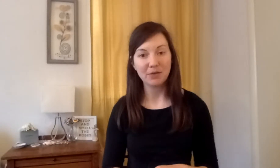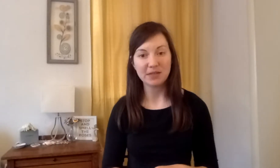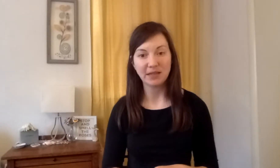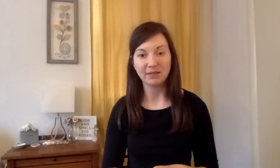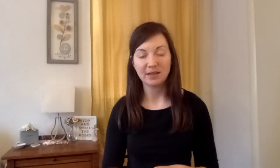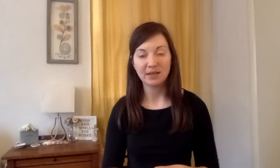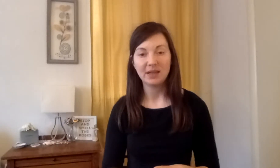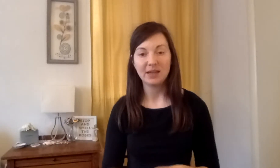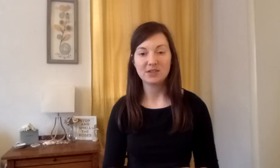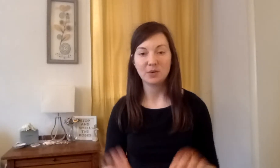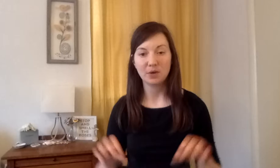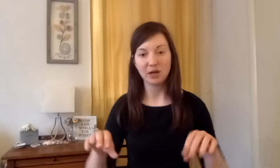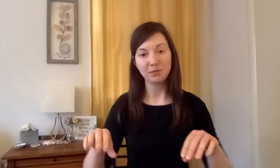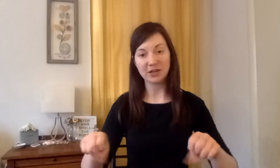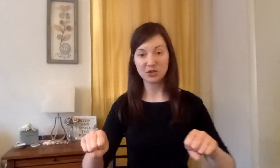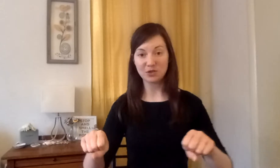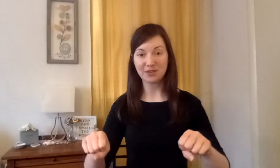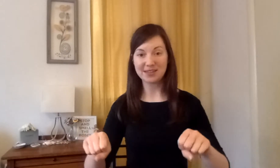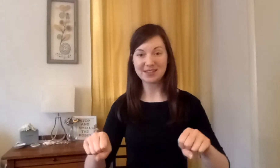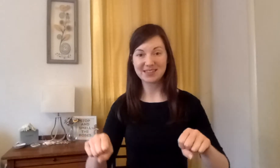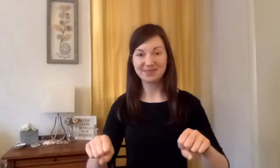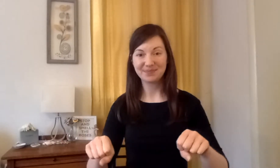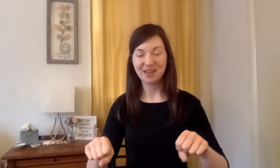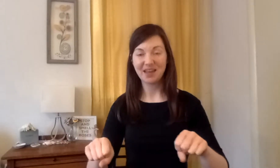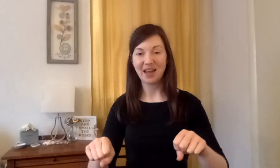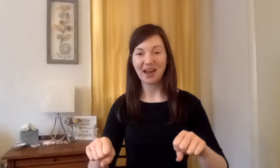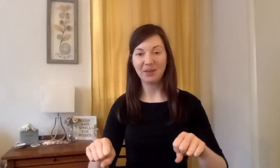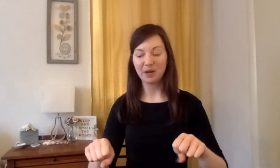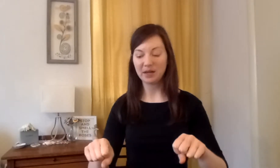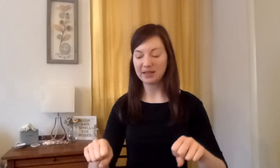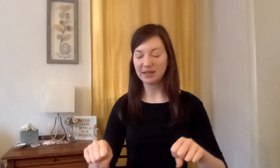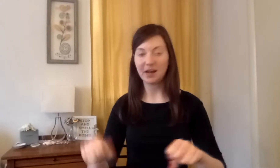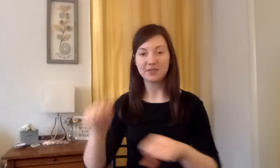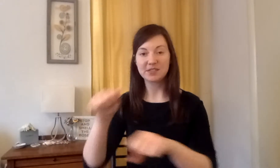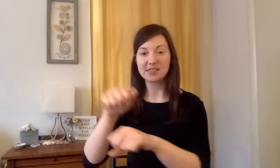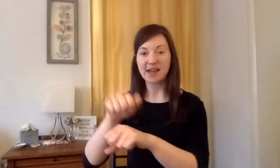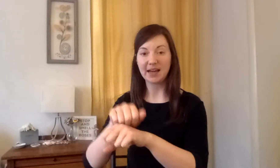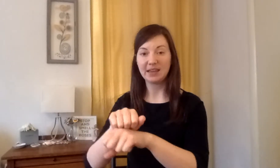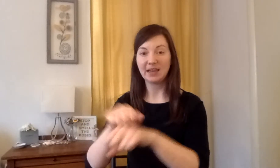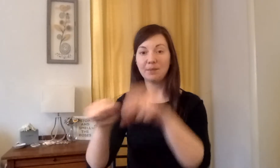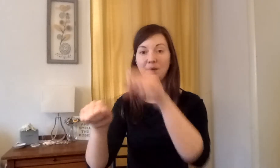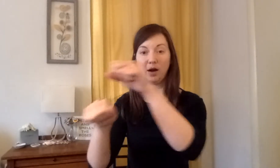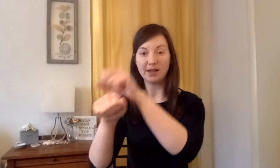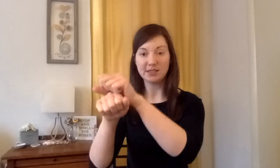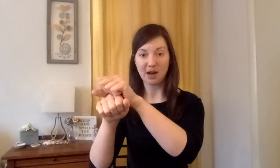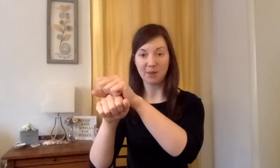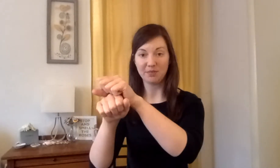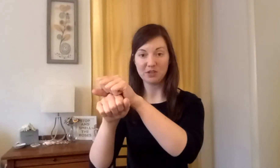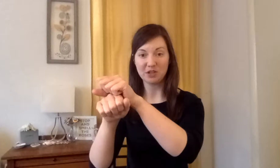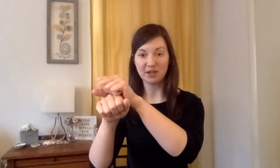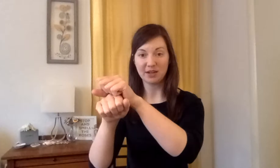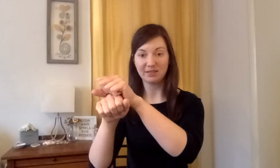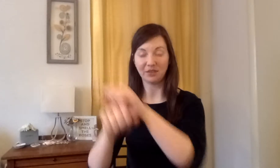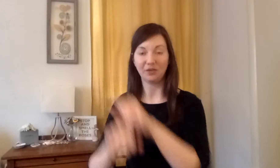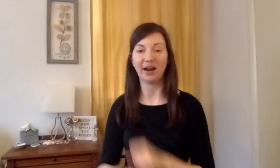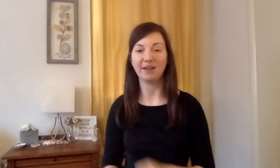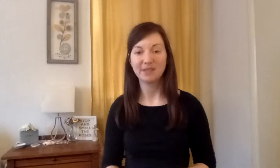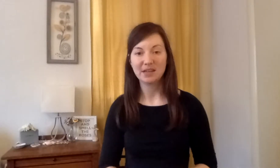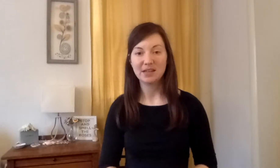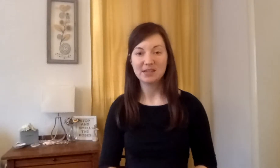mountain, and so we're going to make two fists, and we're going to think of stacking them on top of each other, okay?